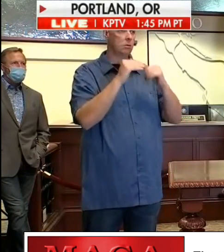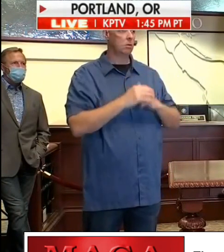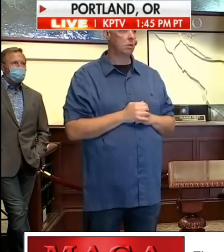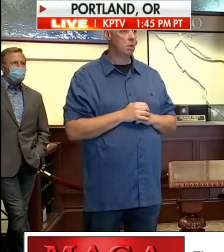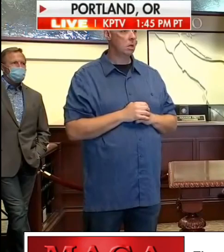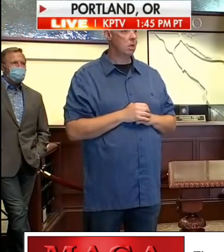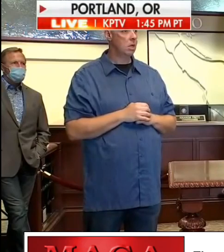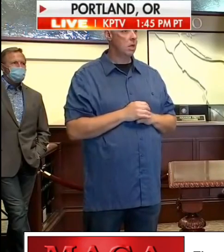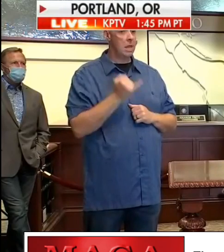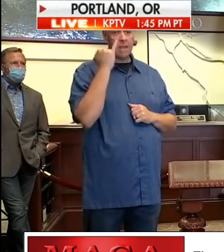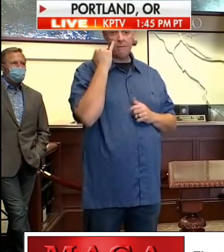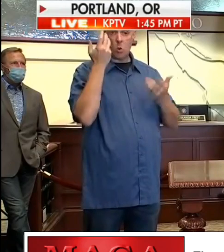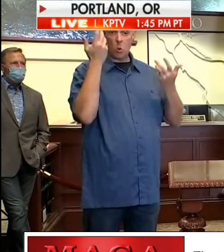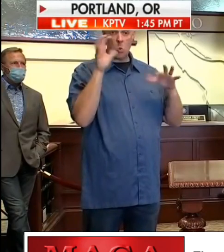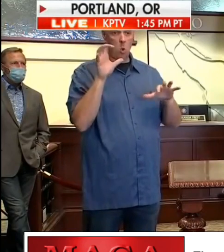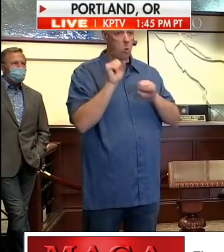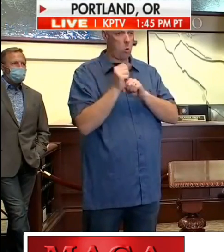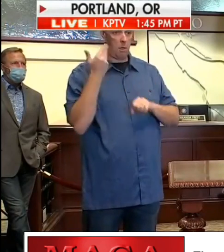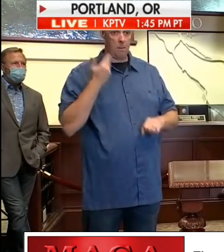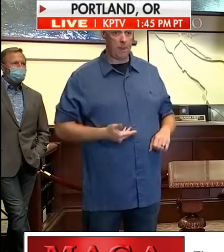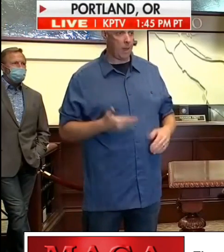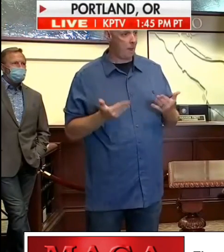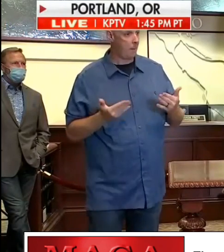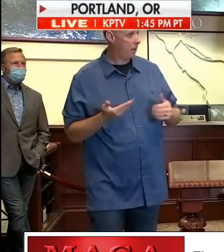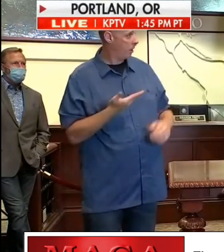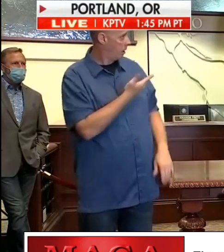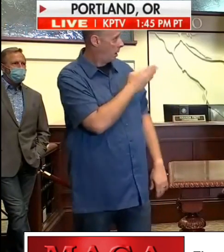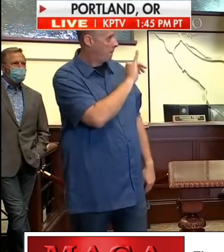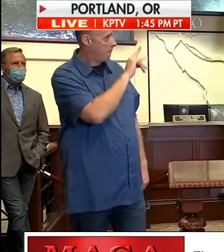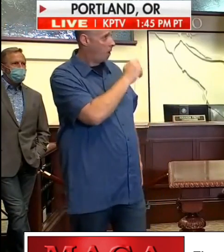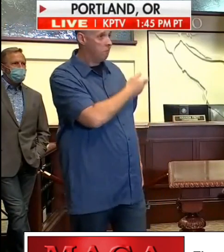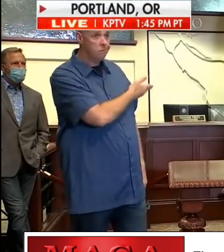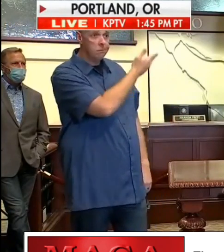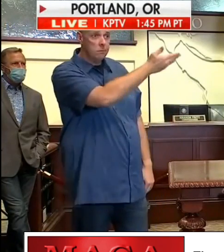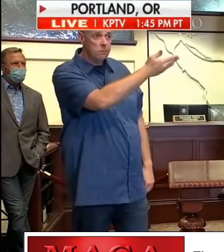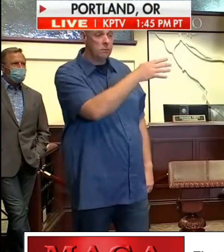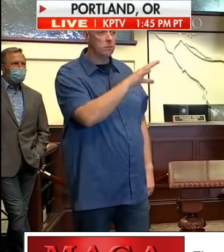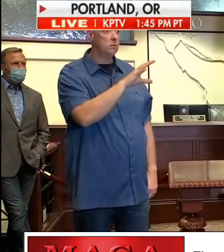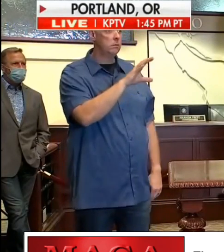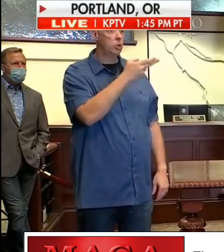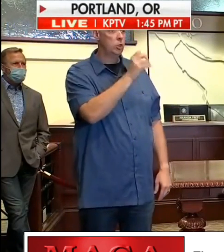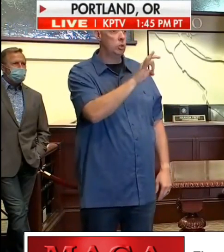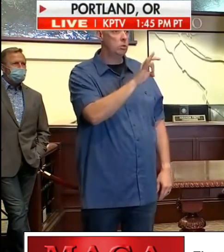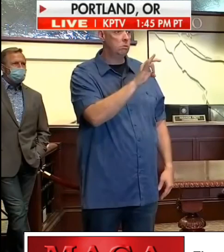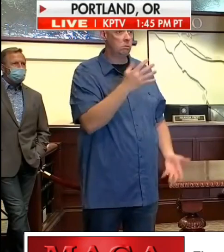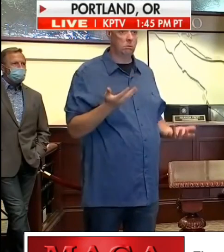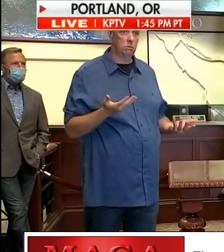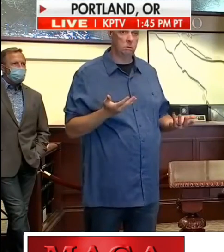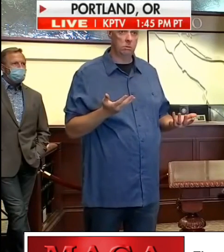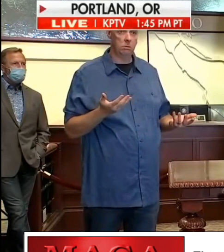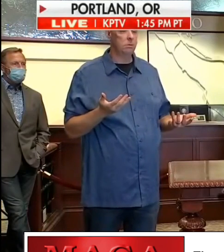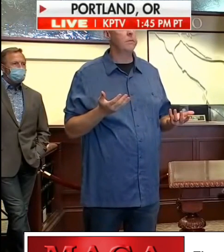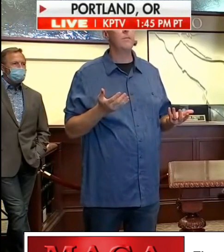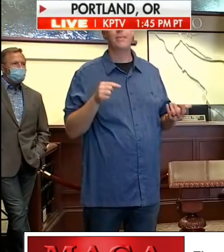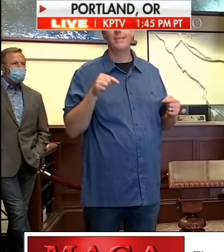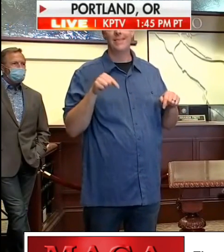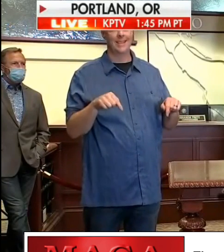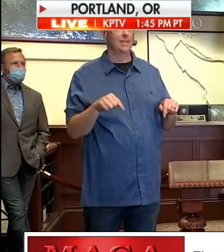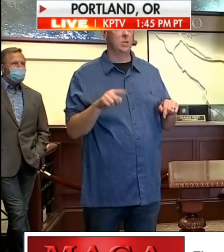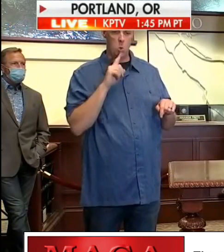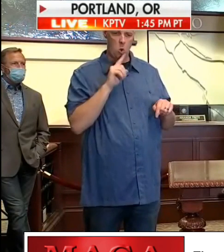maybe they'd work with one of my colleagues, or whether maybe they work with Mike, or maybe they'd work with the chief. This is